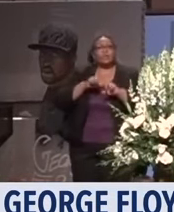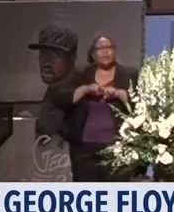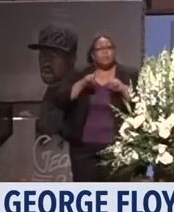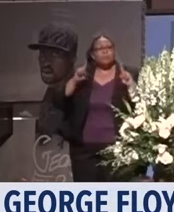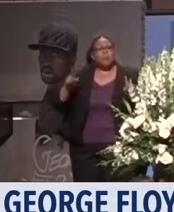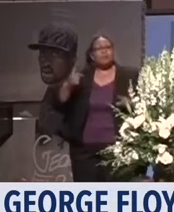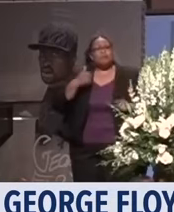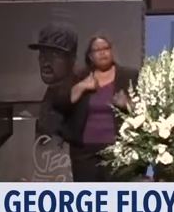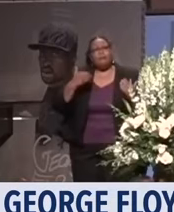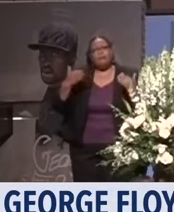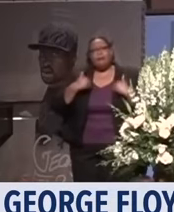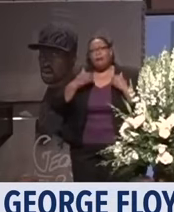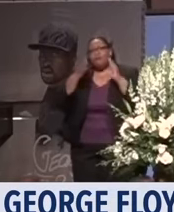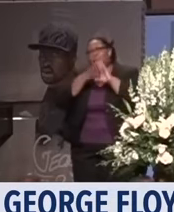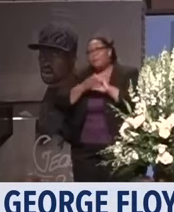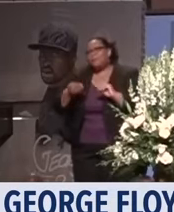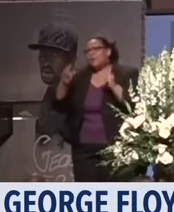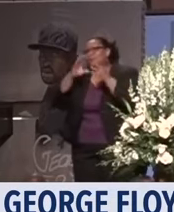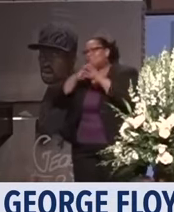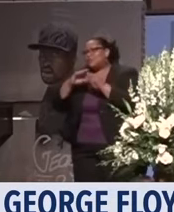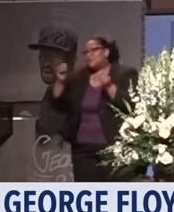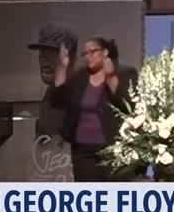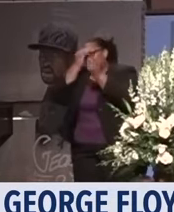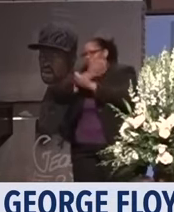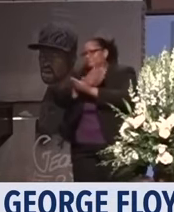I have a message